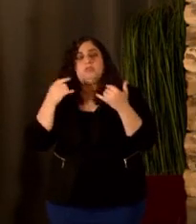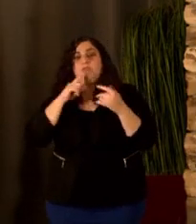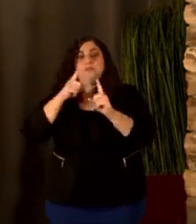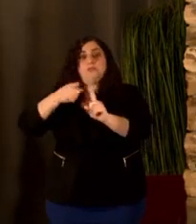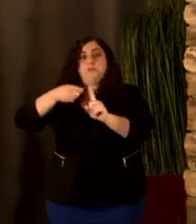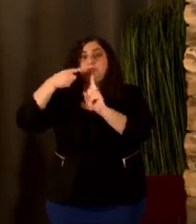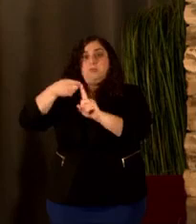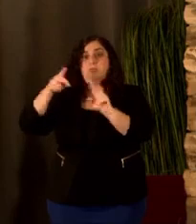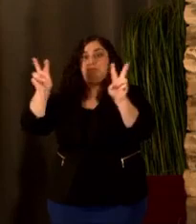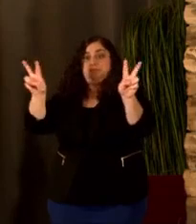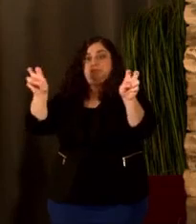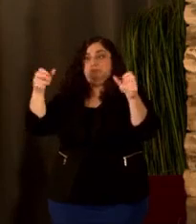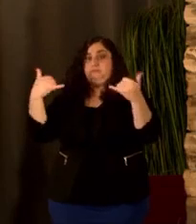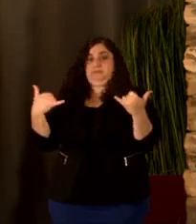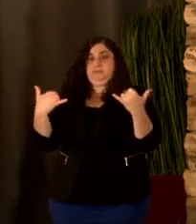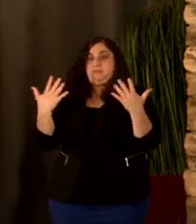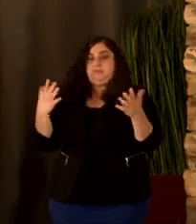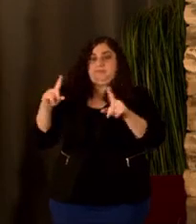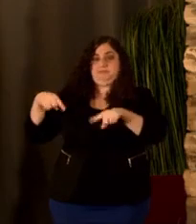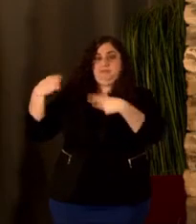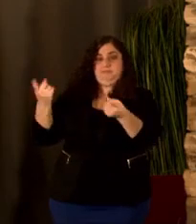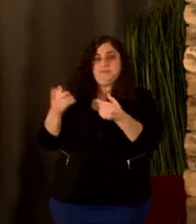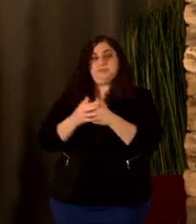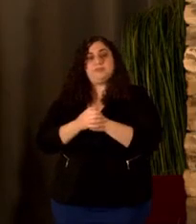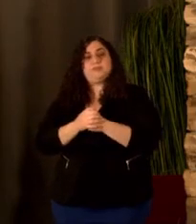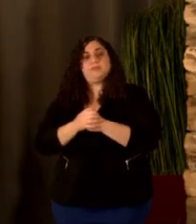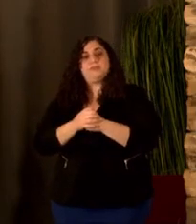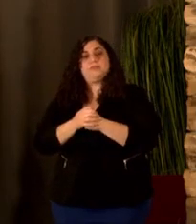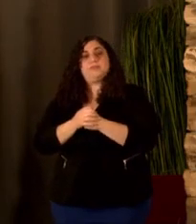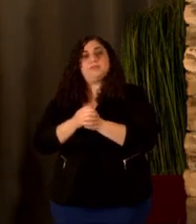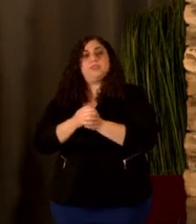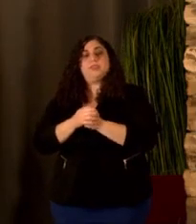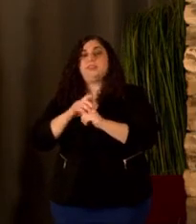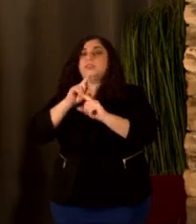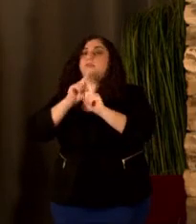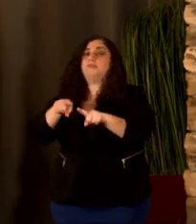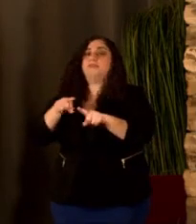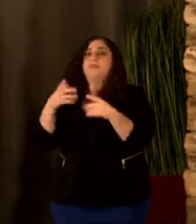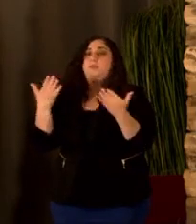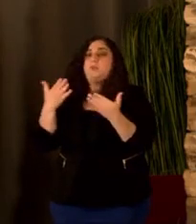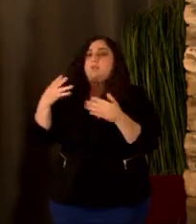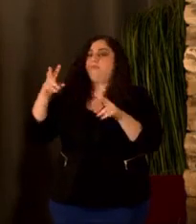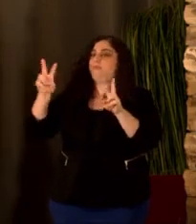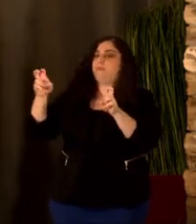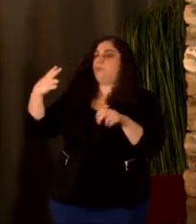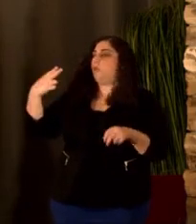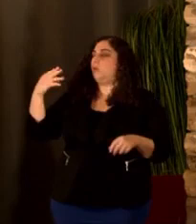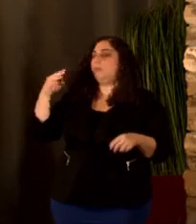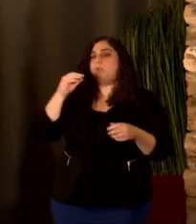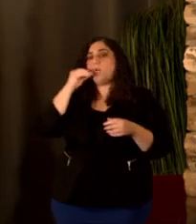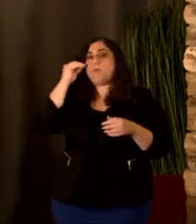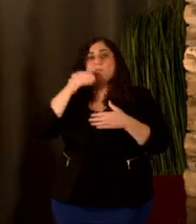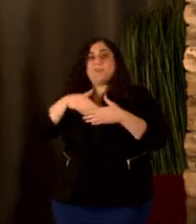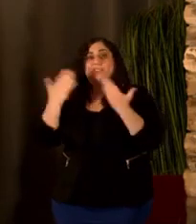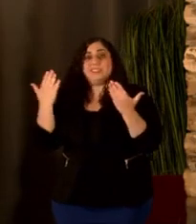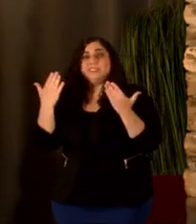question, is the answer we know to homelessness is not shelter. Shelter solves